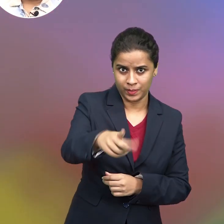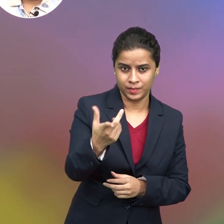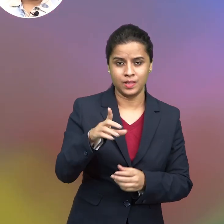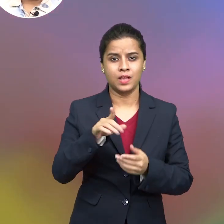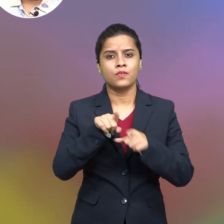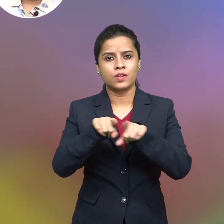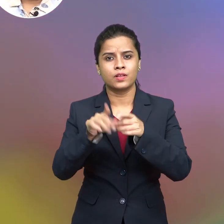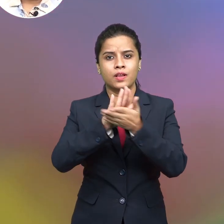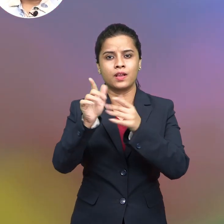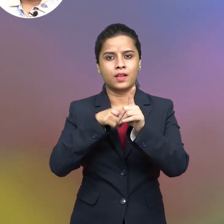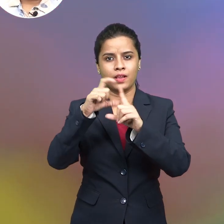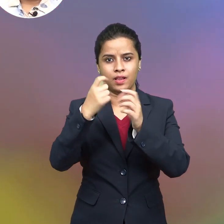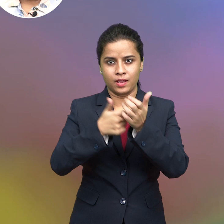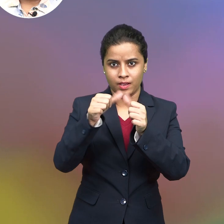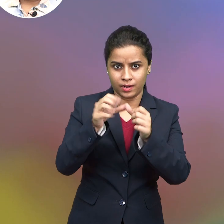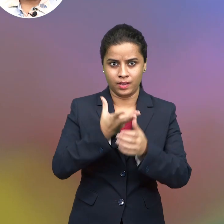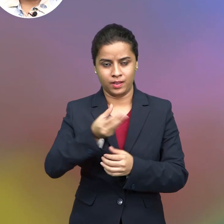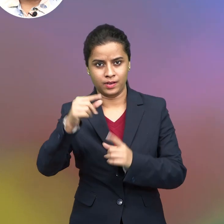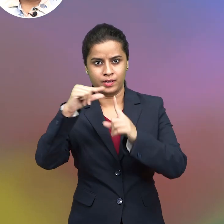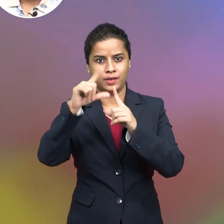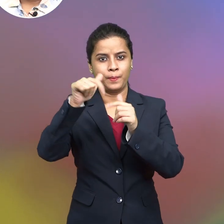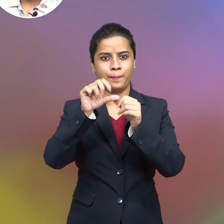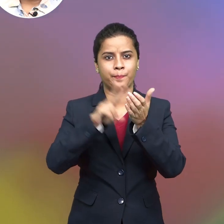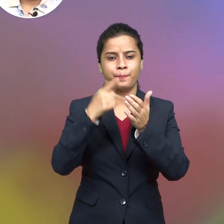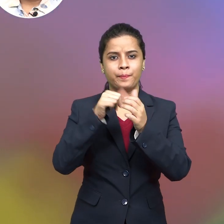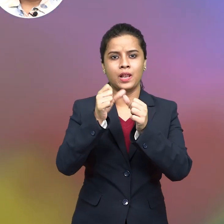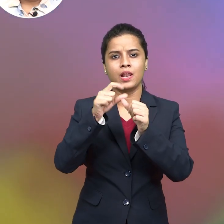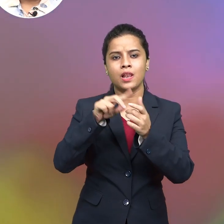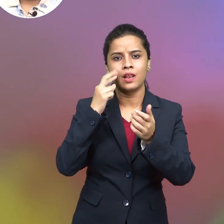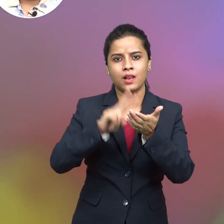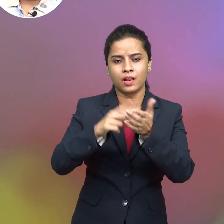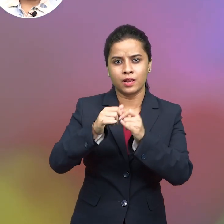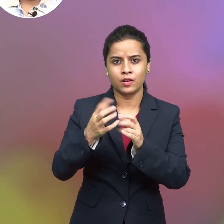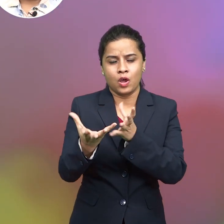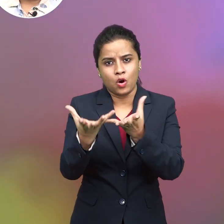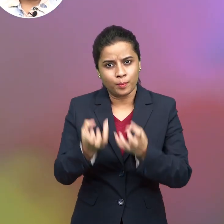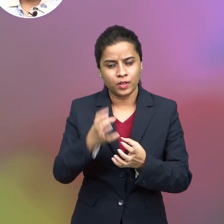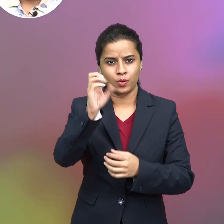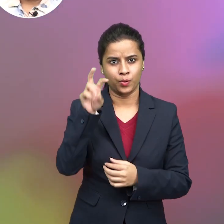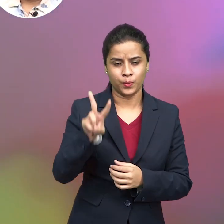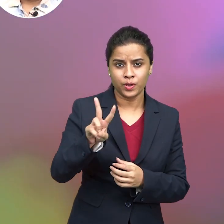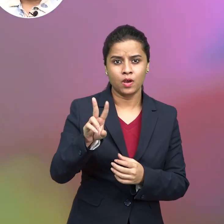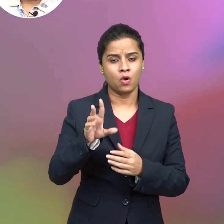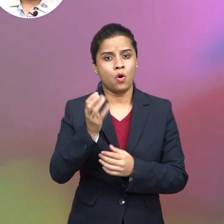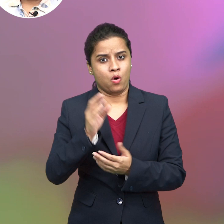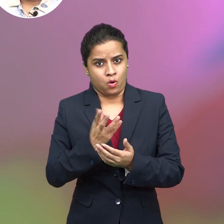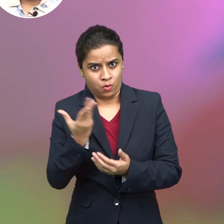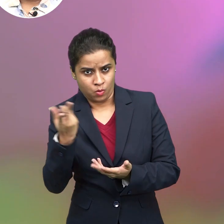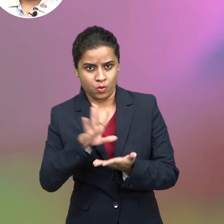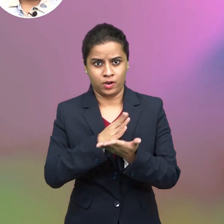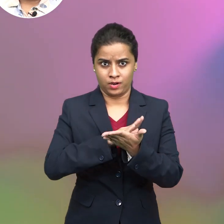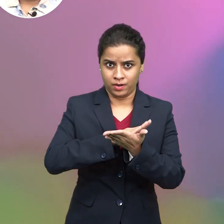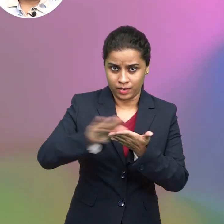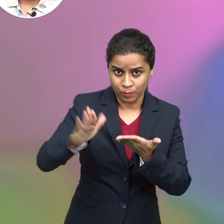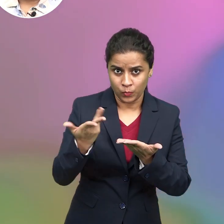and planarians obtain oxygen and remove carbon dioxide directly from the